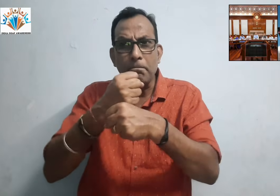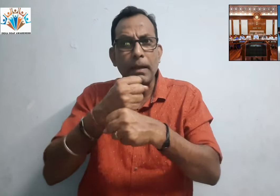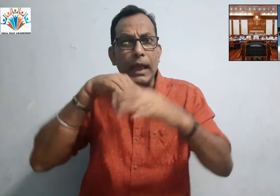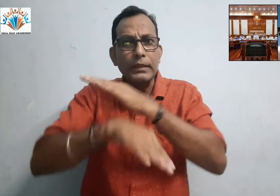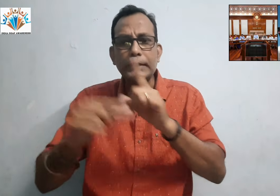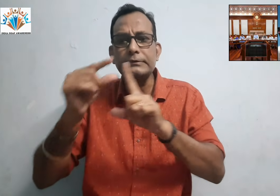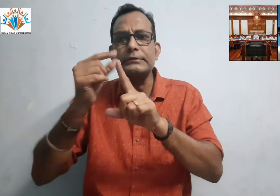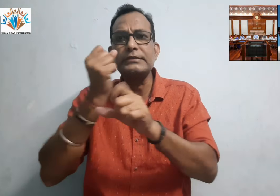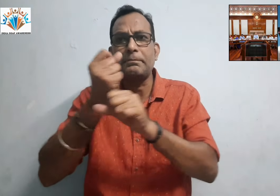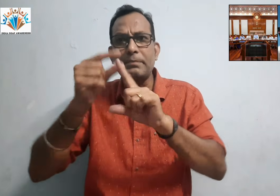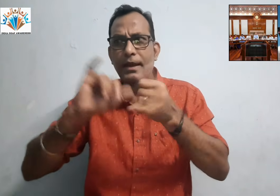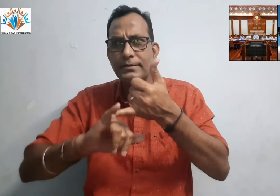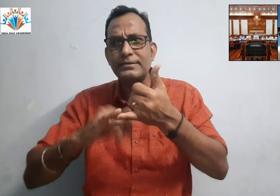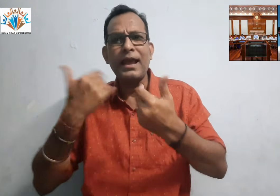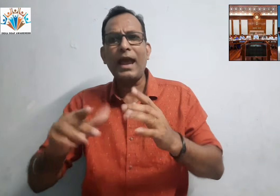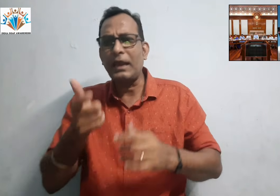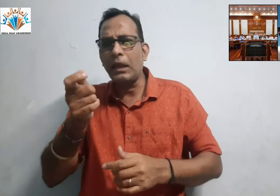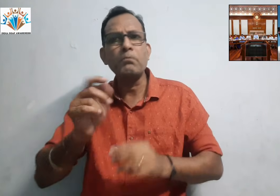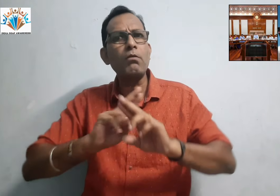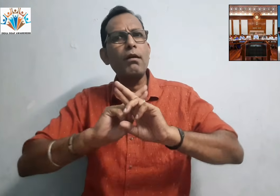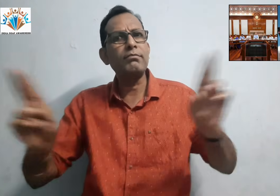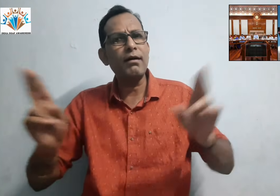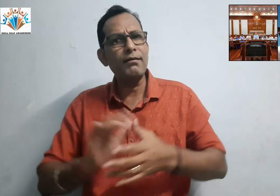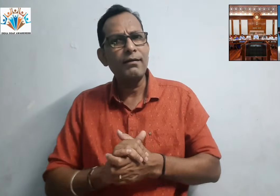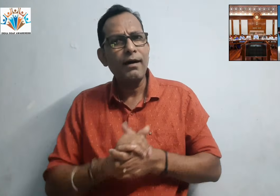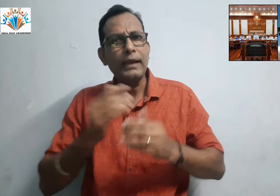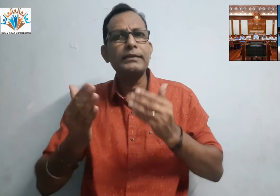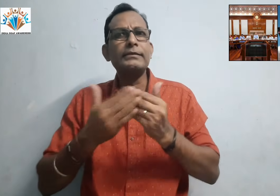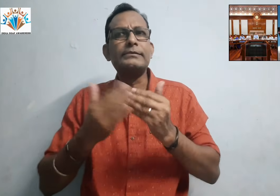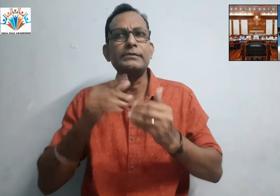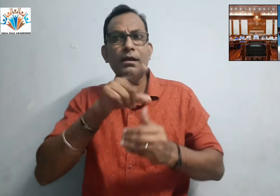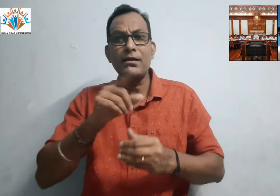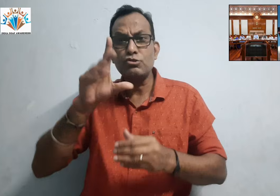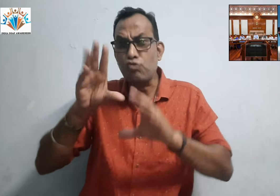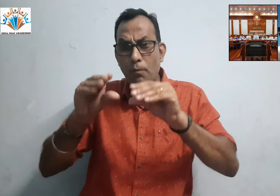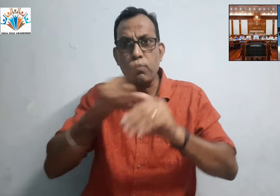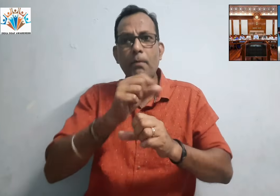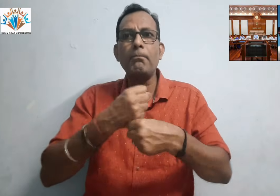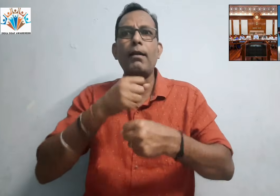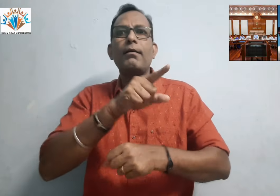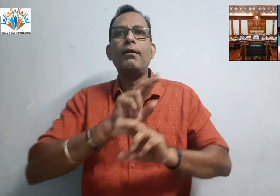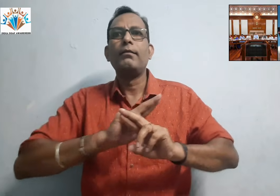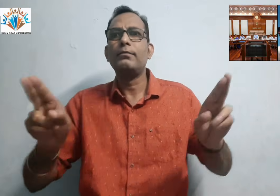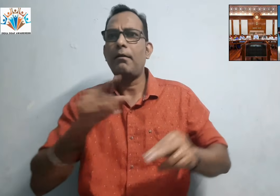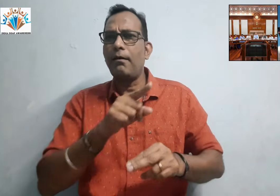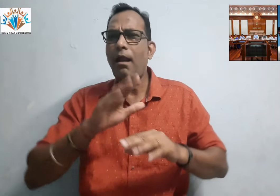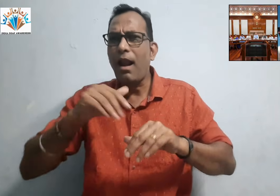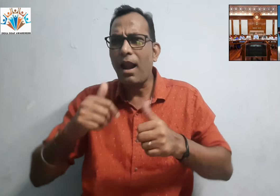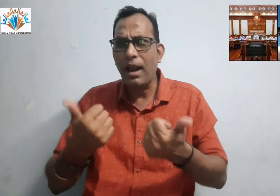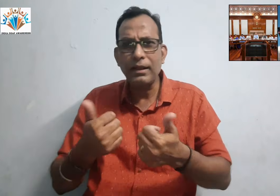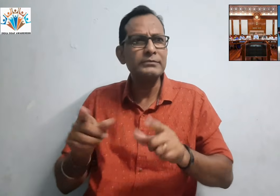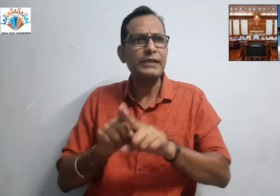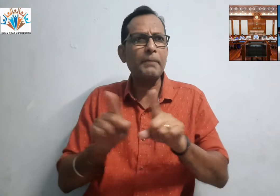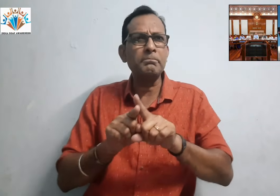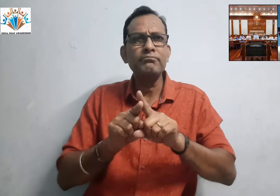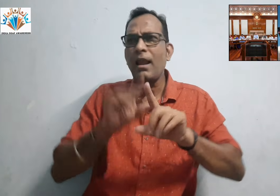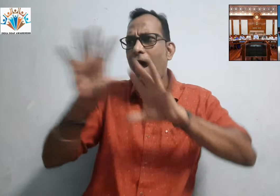made GPS and remove the it's super mad like same